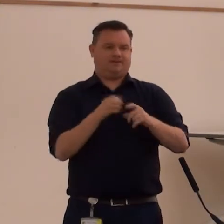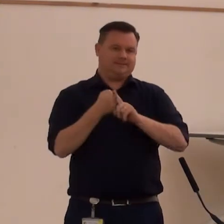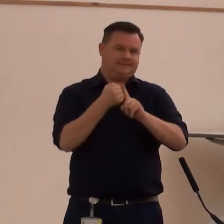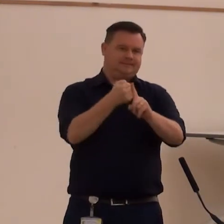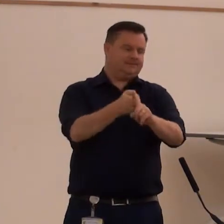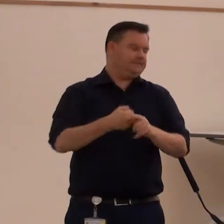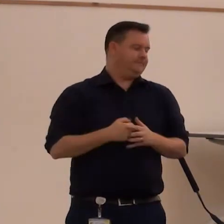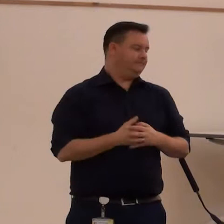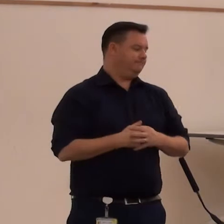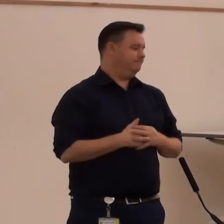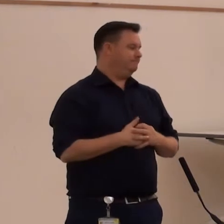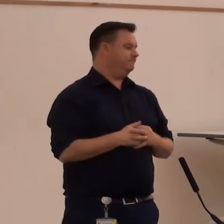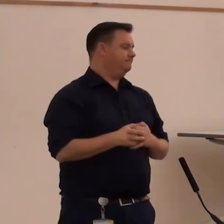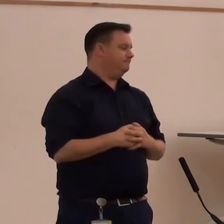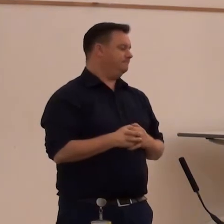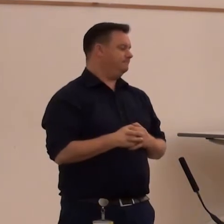So,